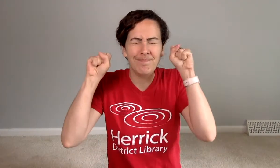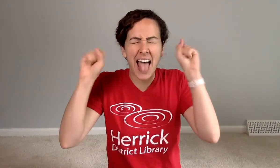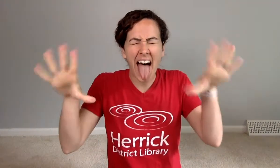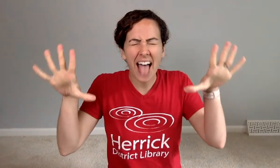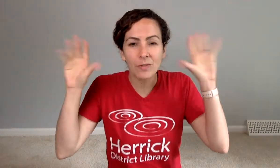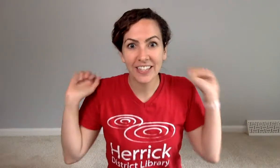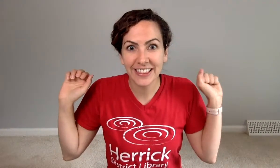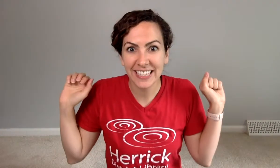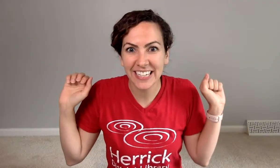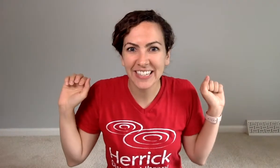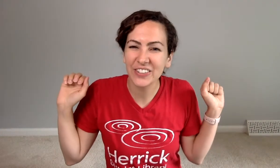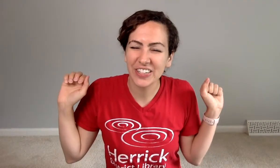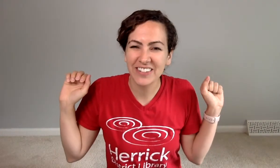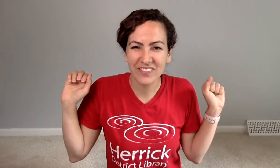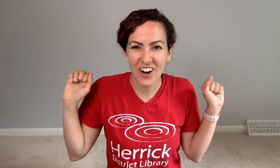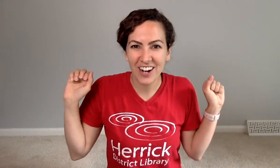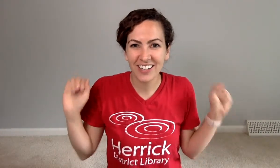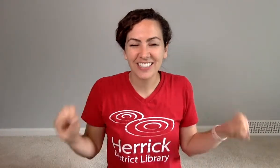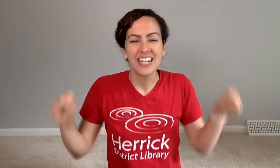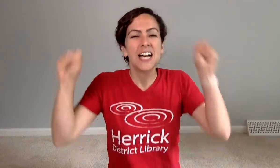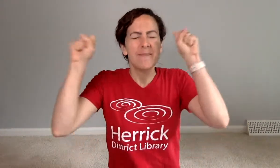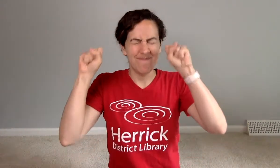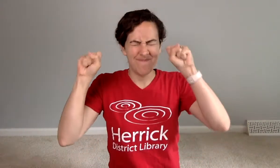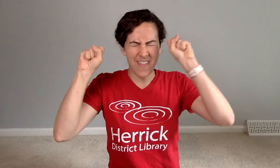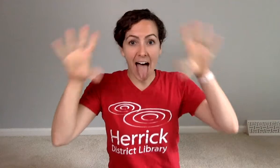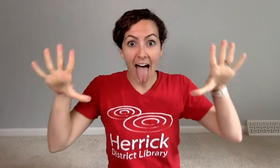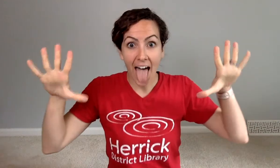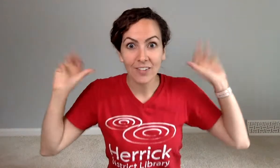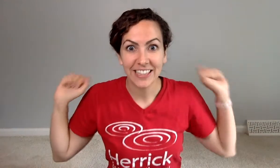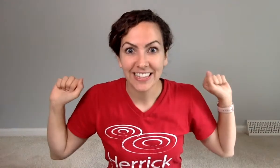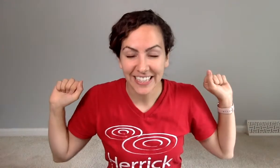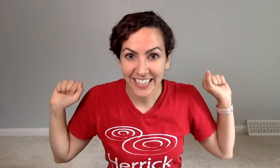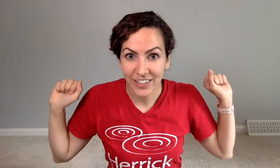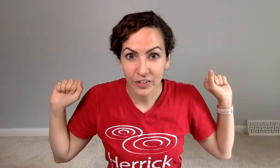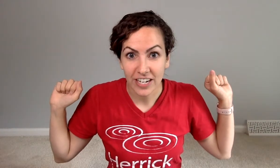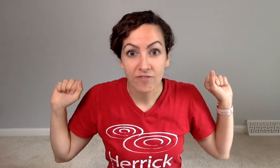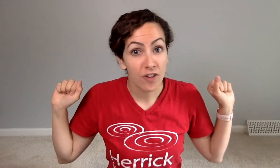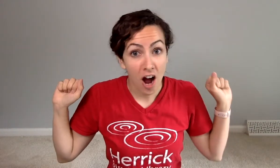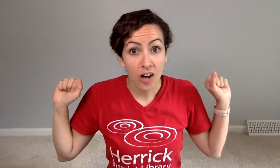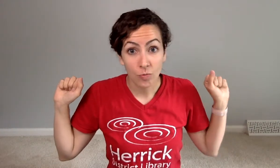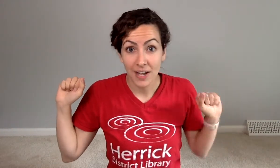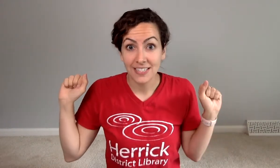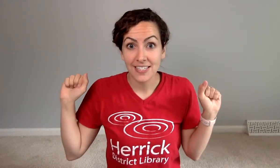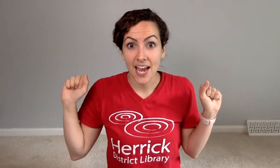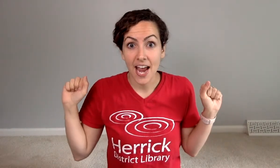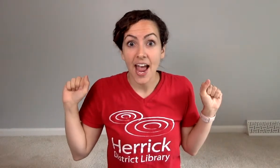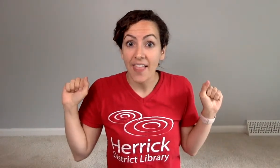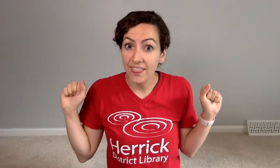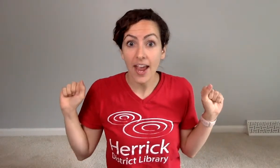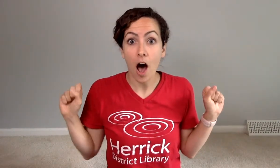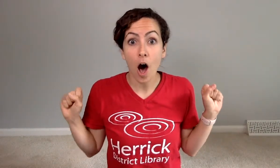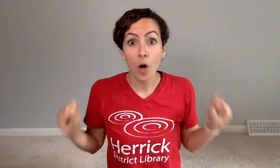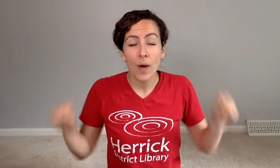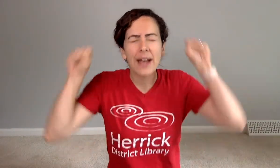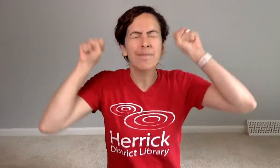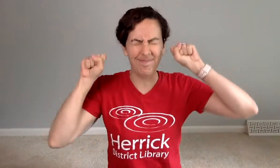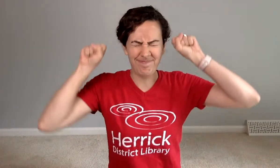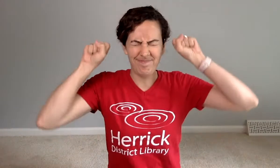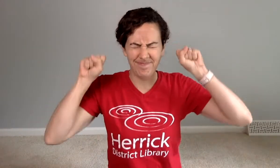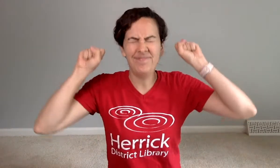Ah went the little green frog. Ah went the little green frog one day, and they all went